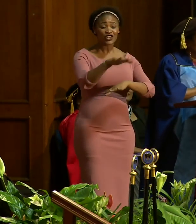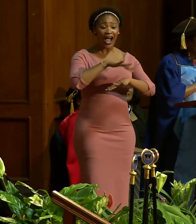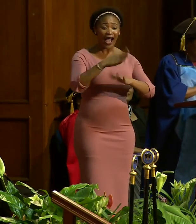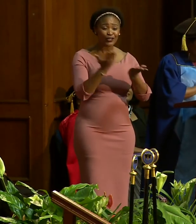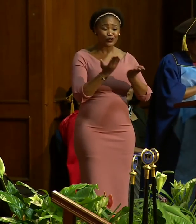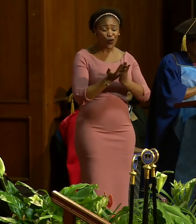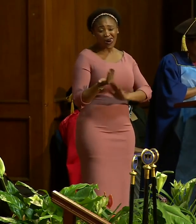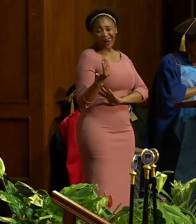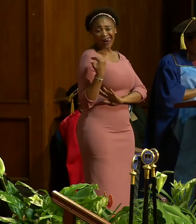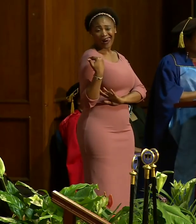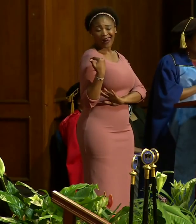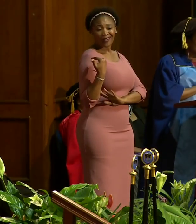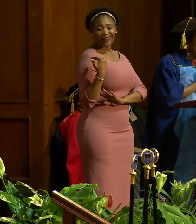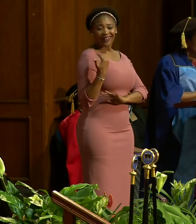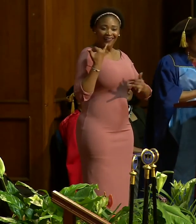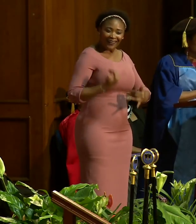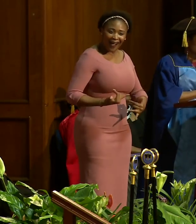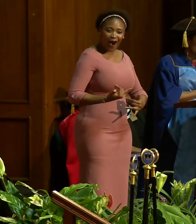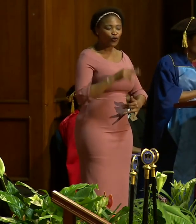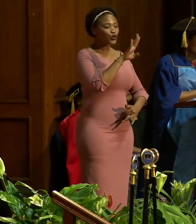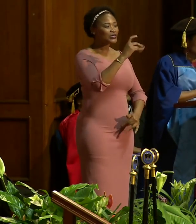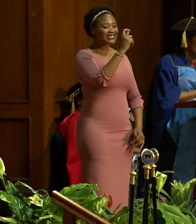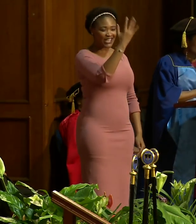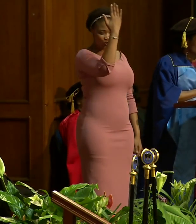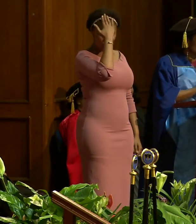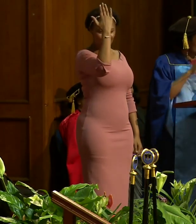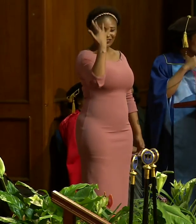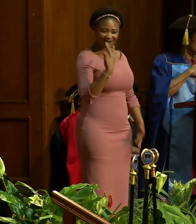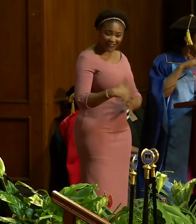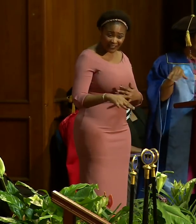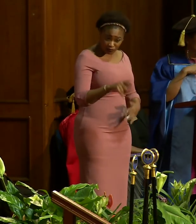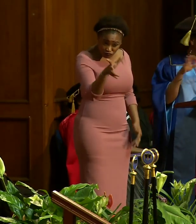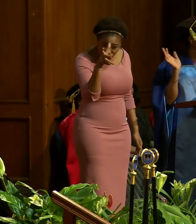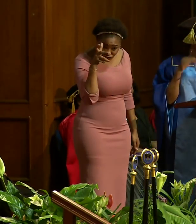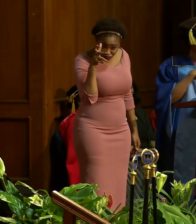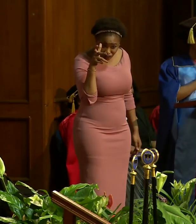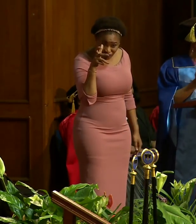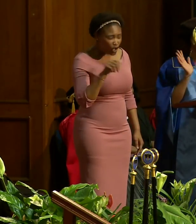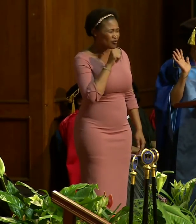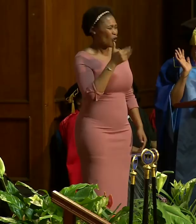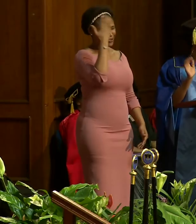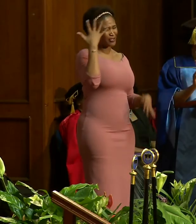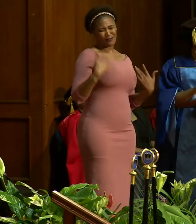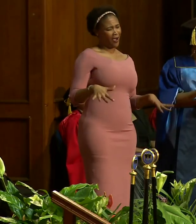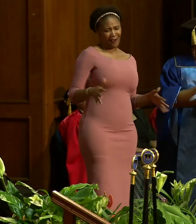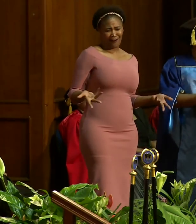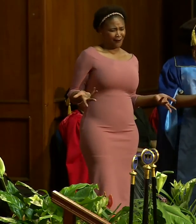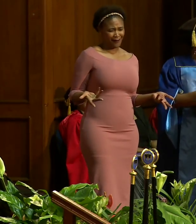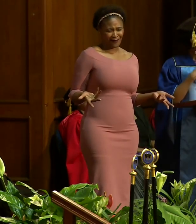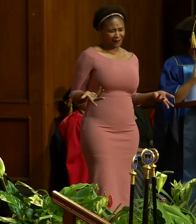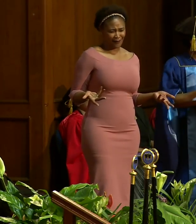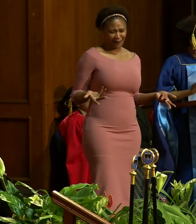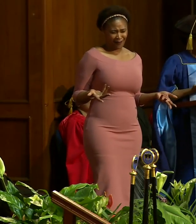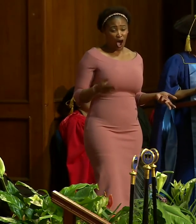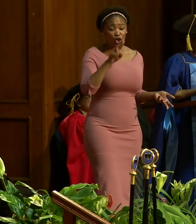not so long time ago, is now a UCT graduate. Did you get that? It's not just another graduate.